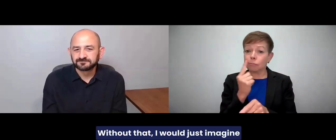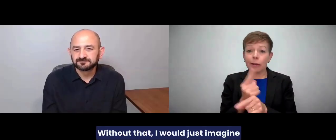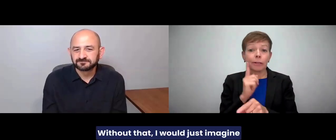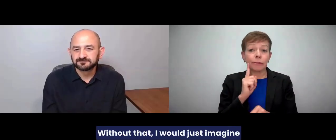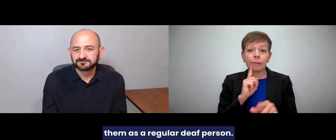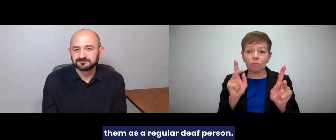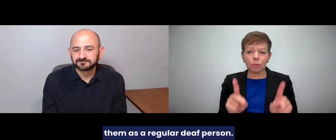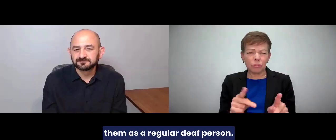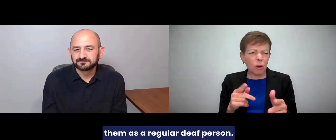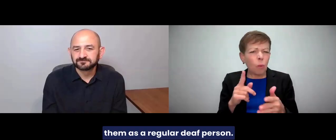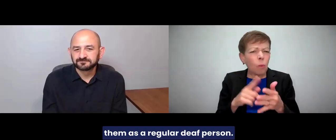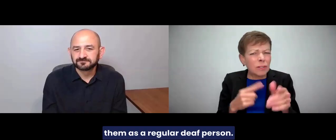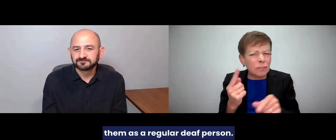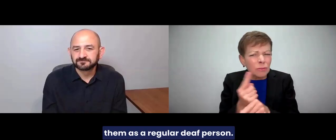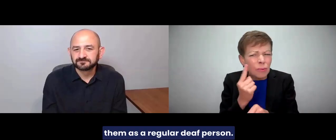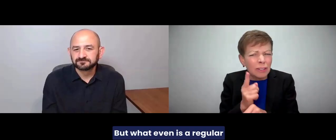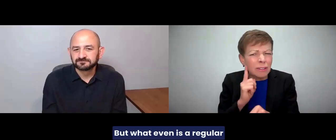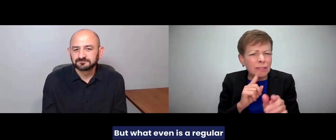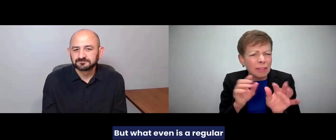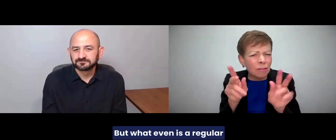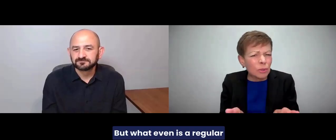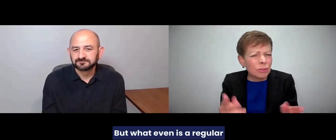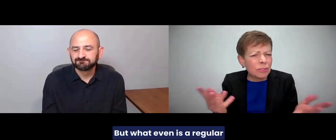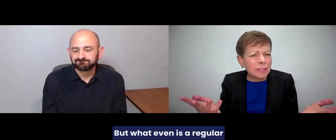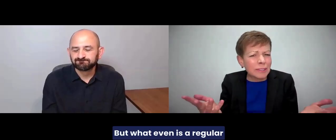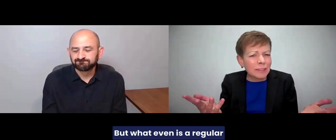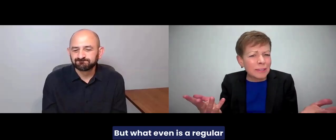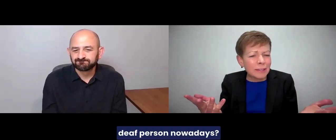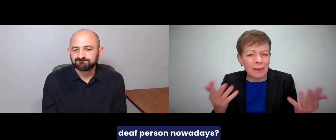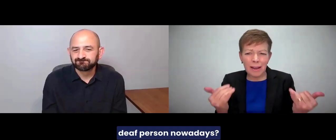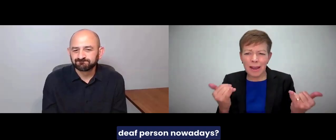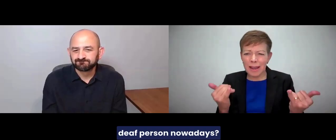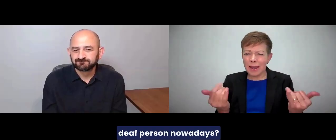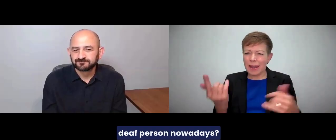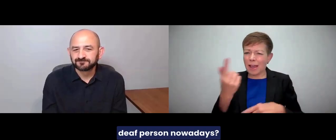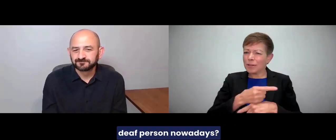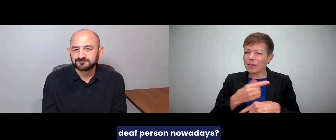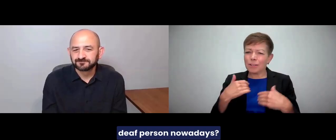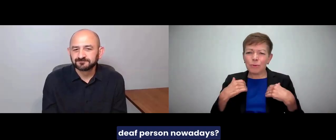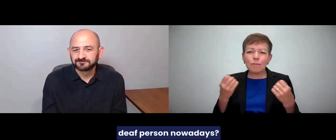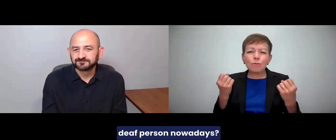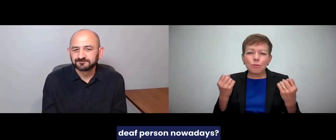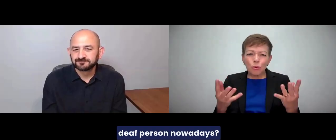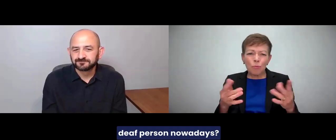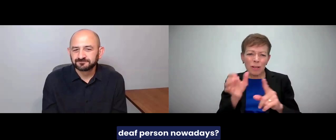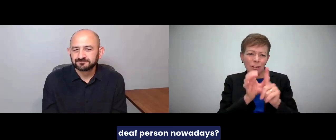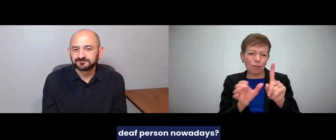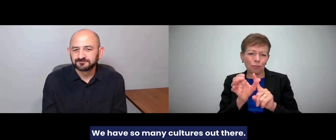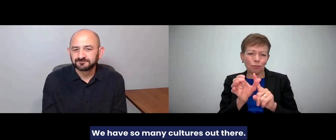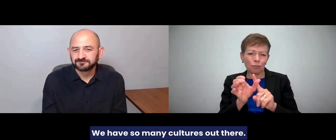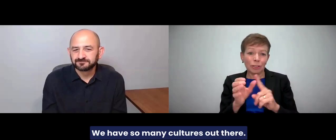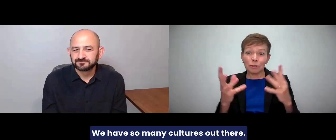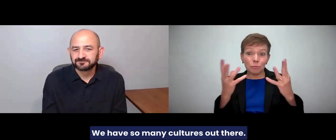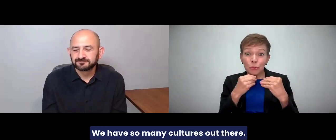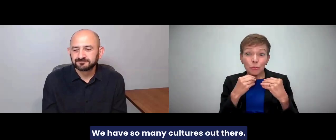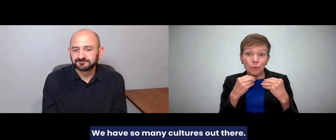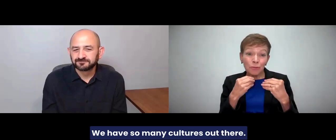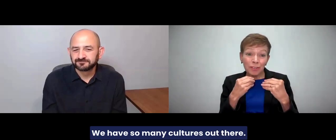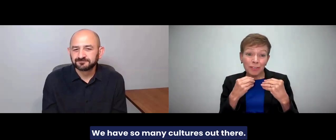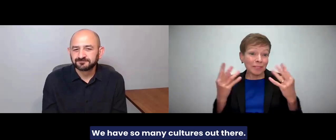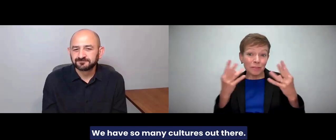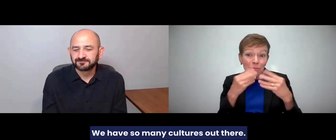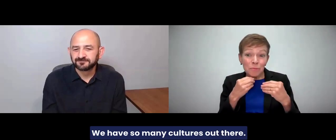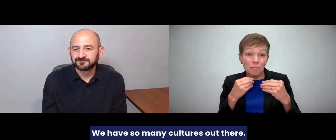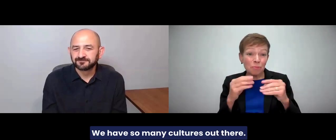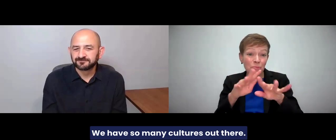would just imagine them as a regular deaf person. But what even is a regular deaf person? Nowadays, we have so